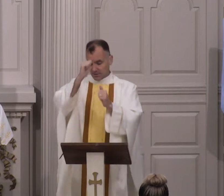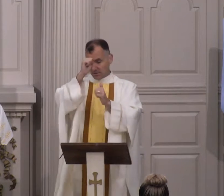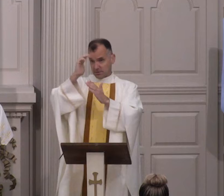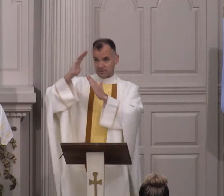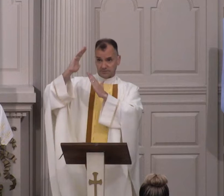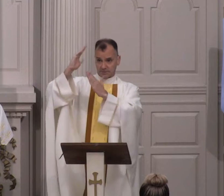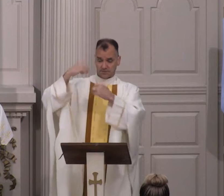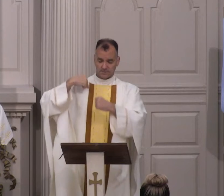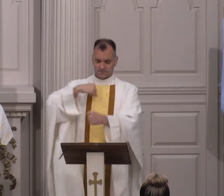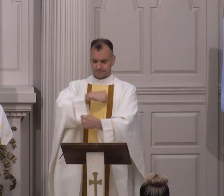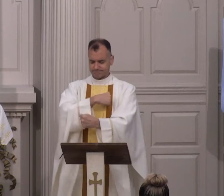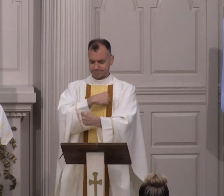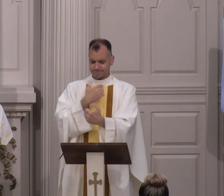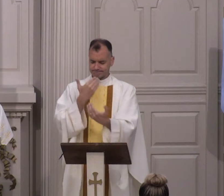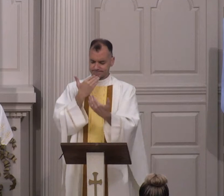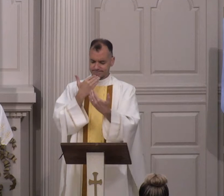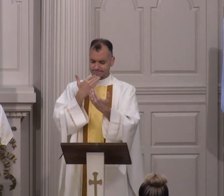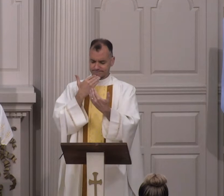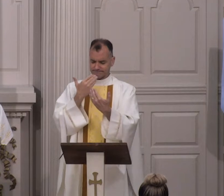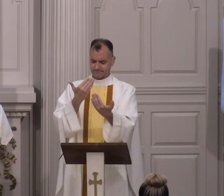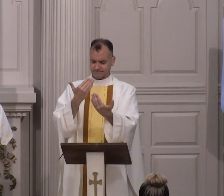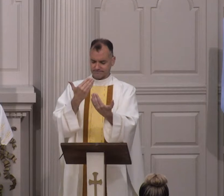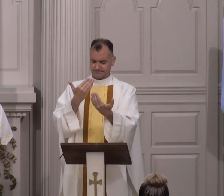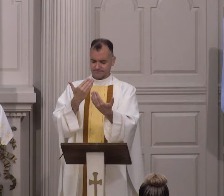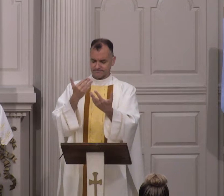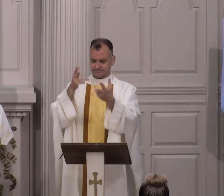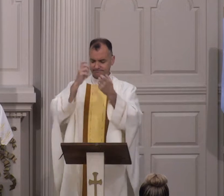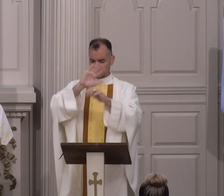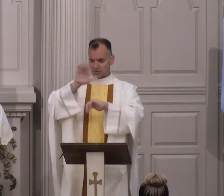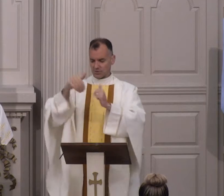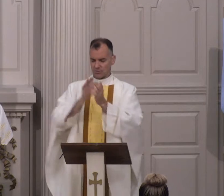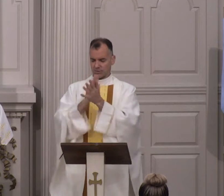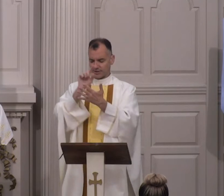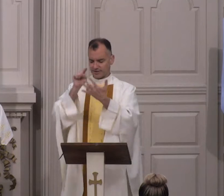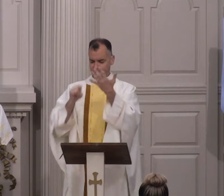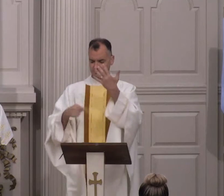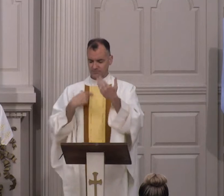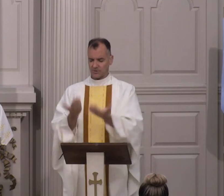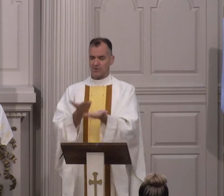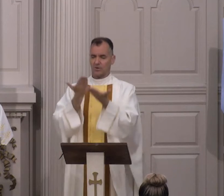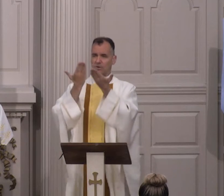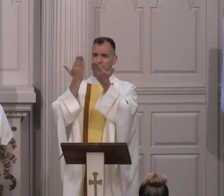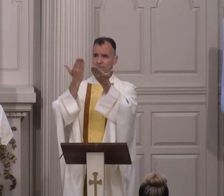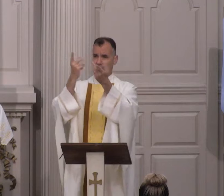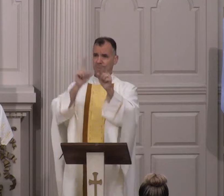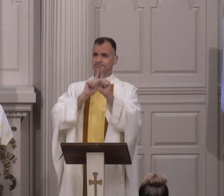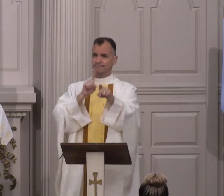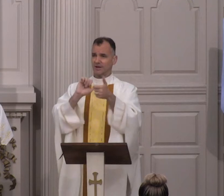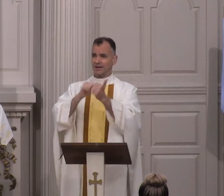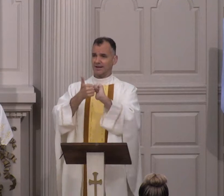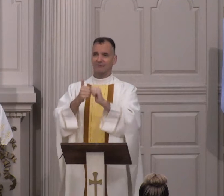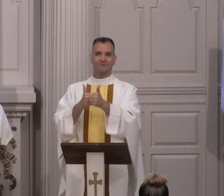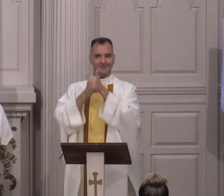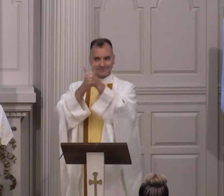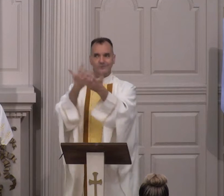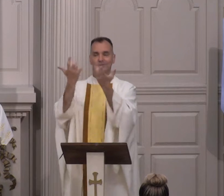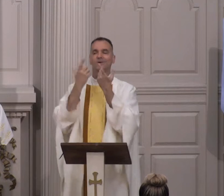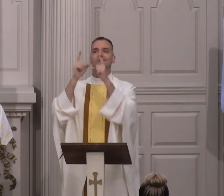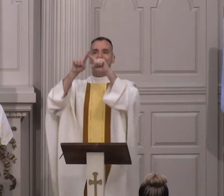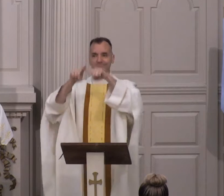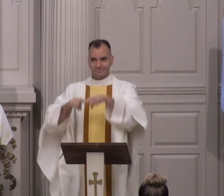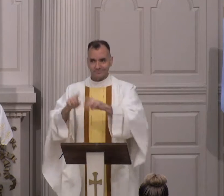Father, we thank you for hearing our prayers. and answering them by your